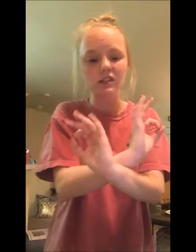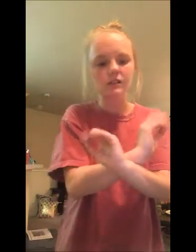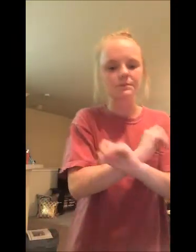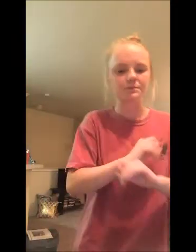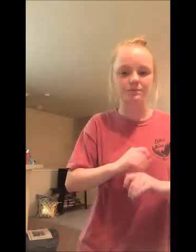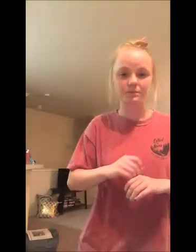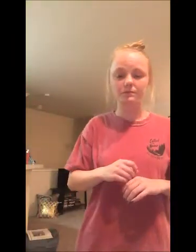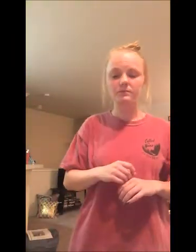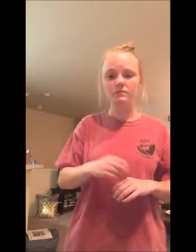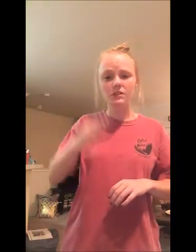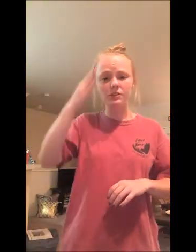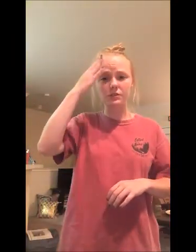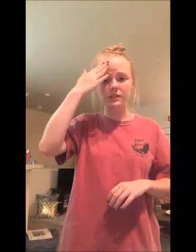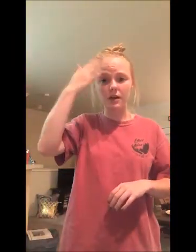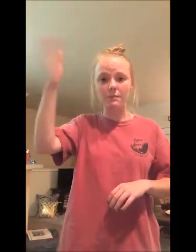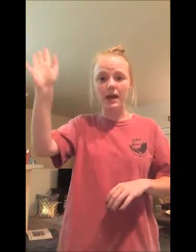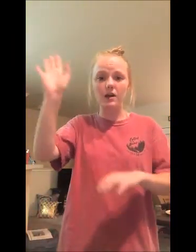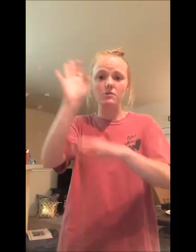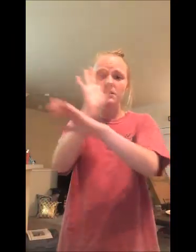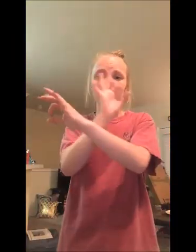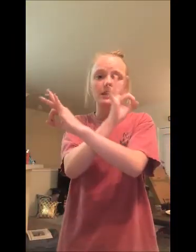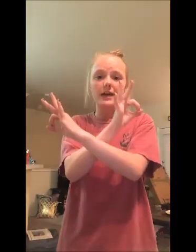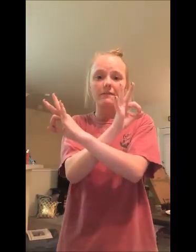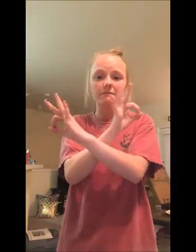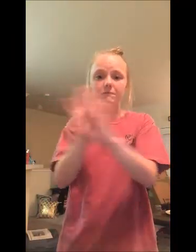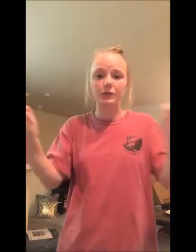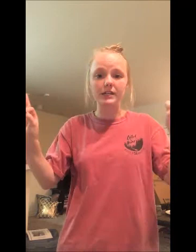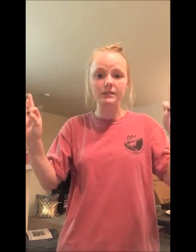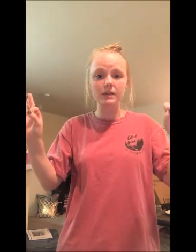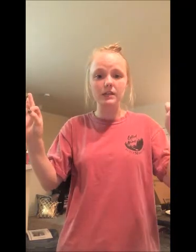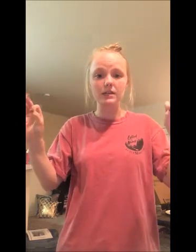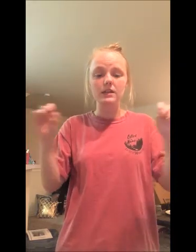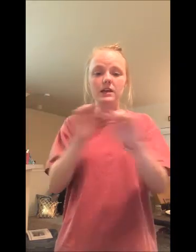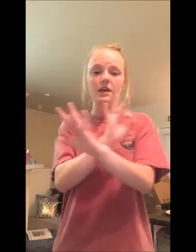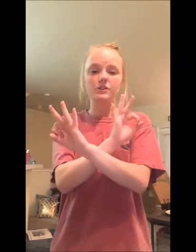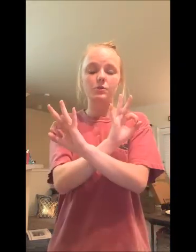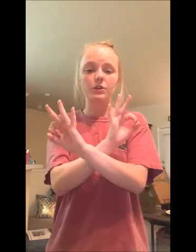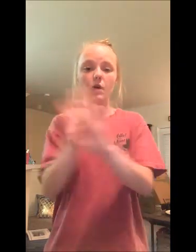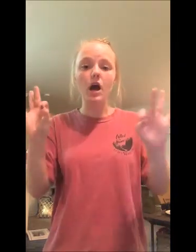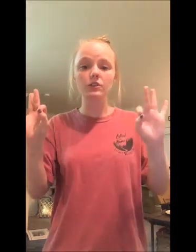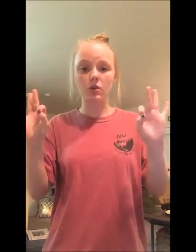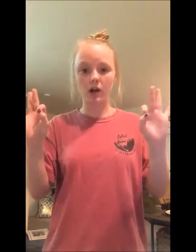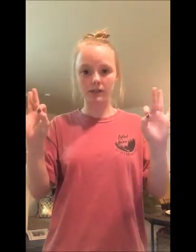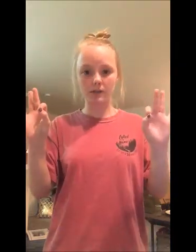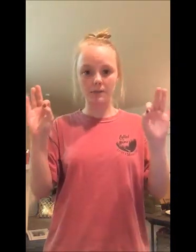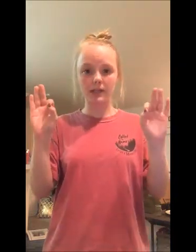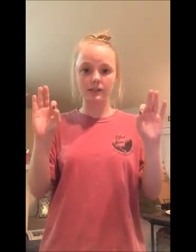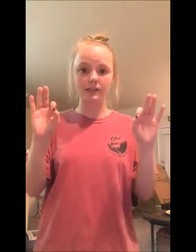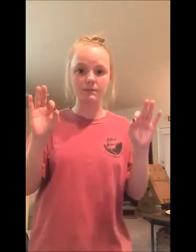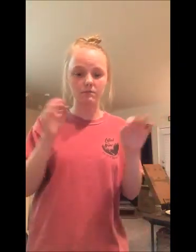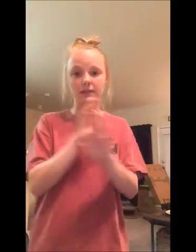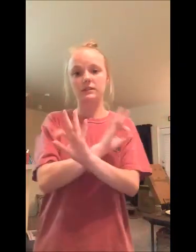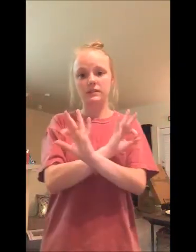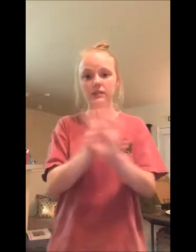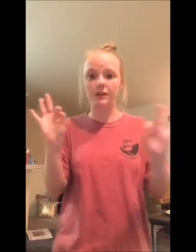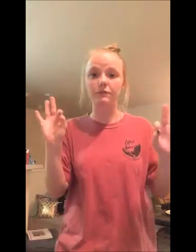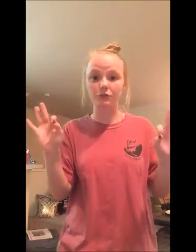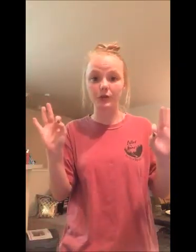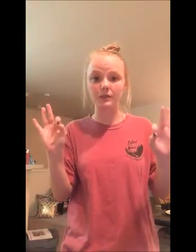chains. So somehow that frees me. And so when you uncross them, that's the sign for freedom.